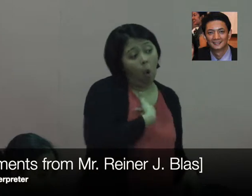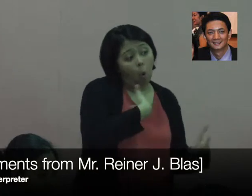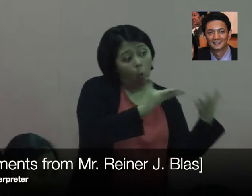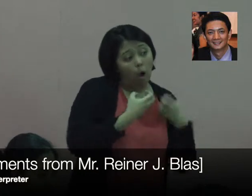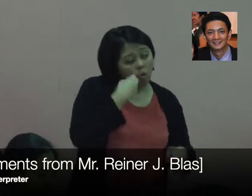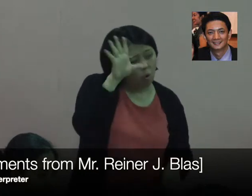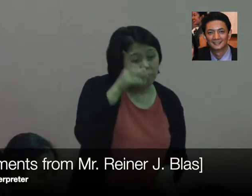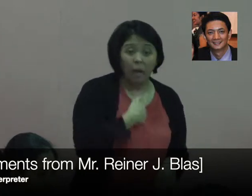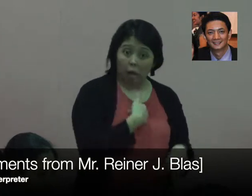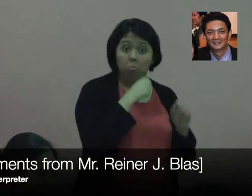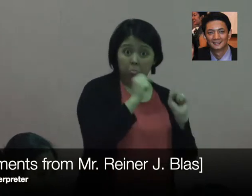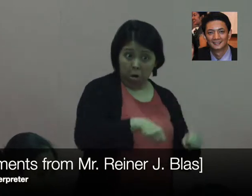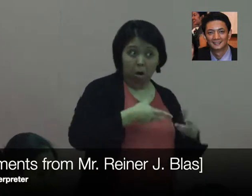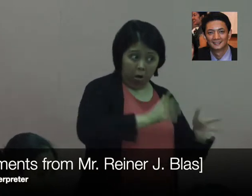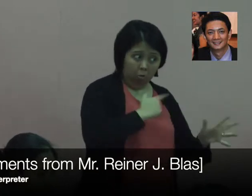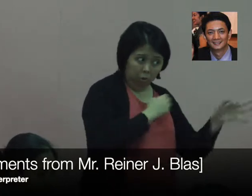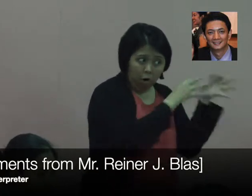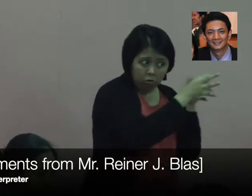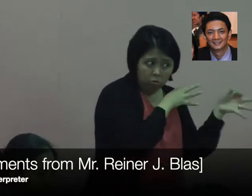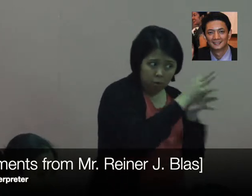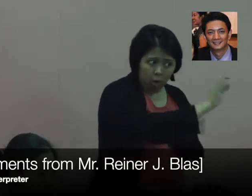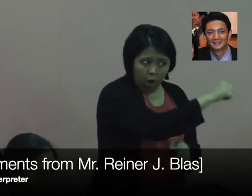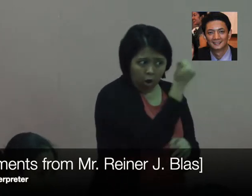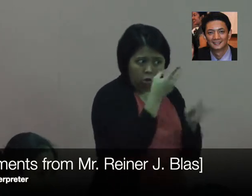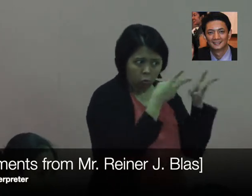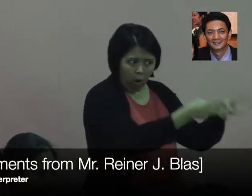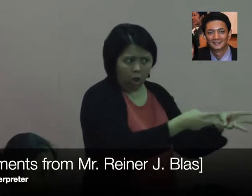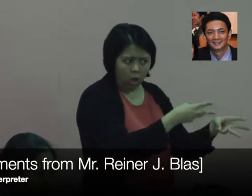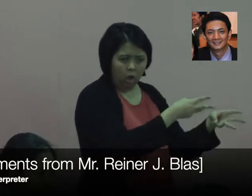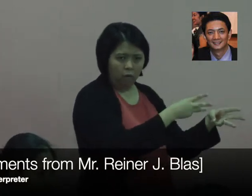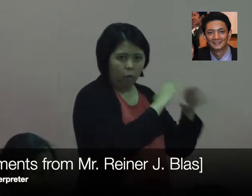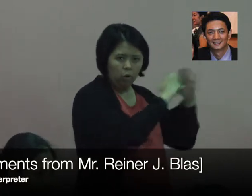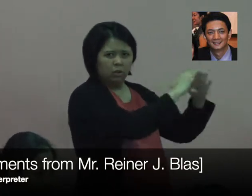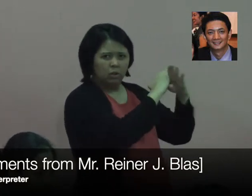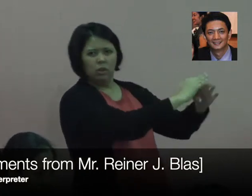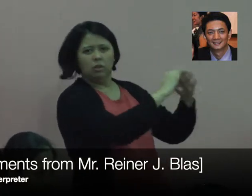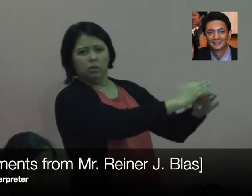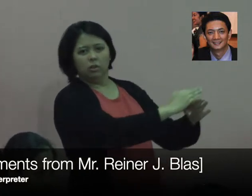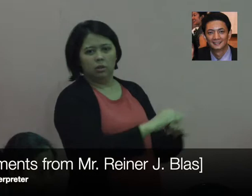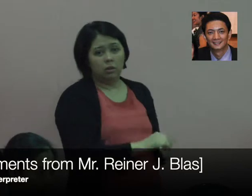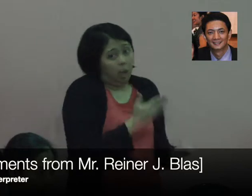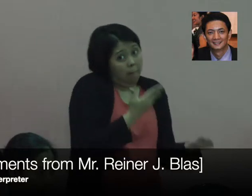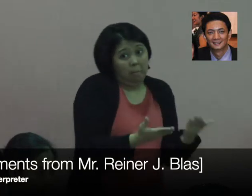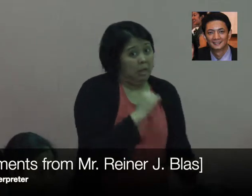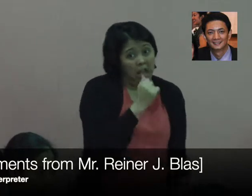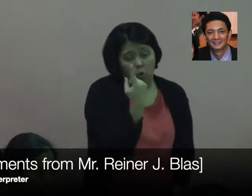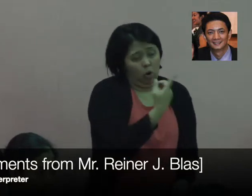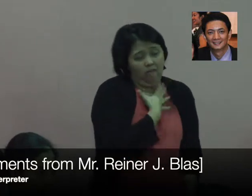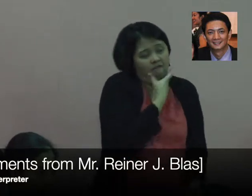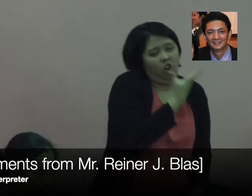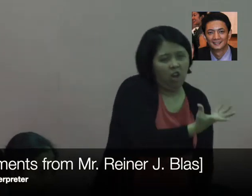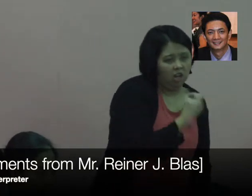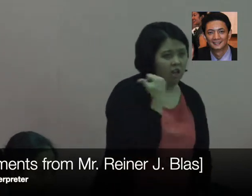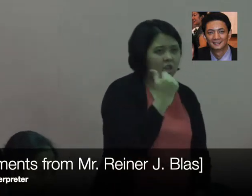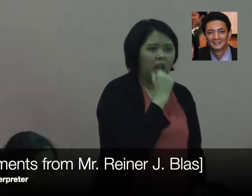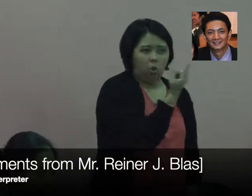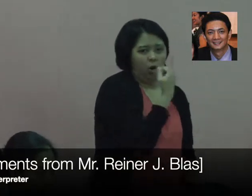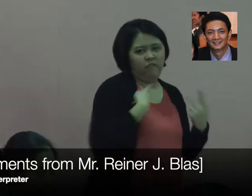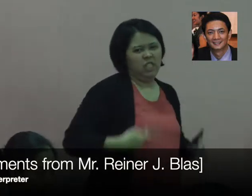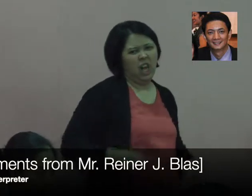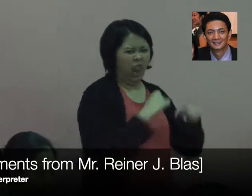resistance na she may have done rather than just fighting